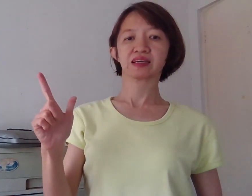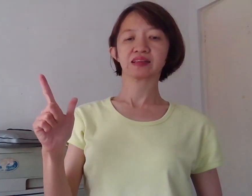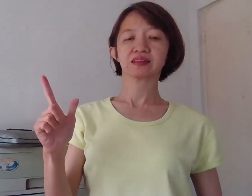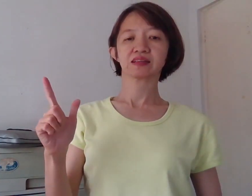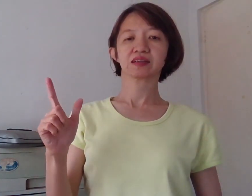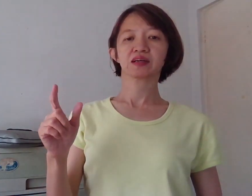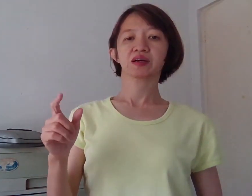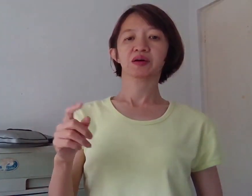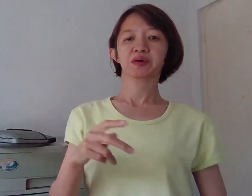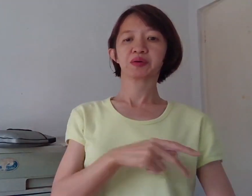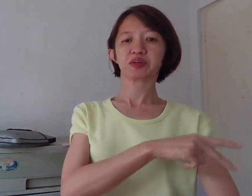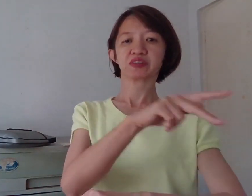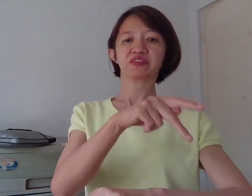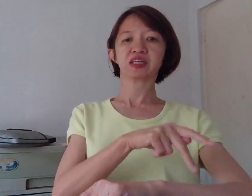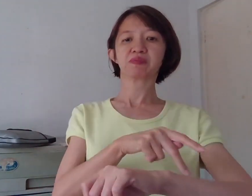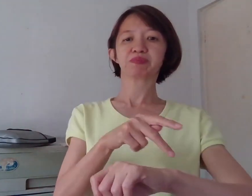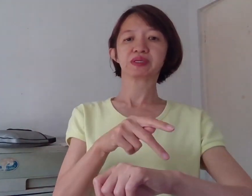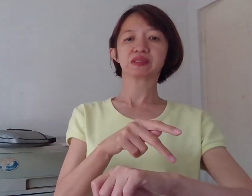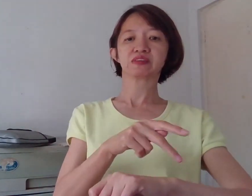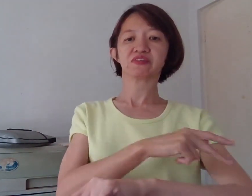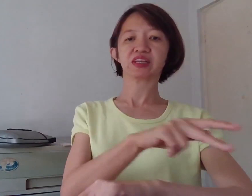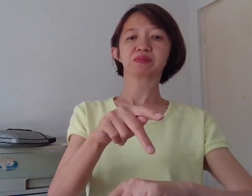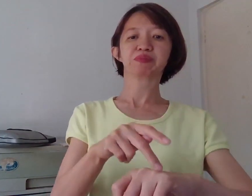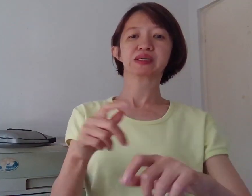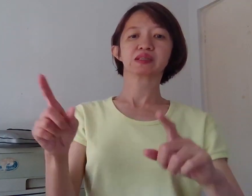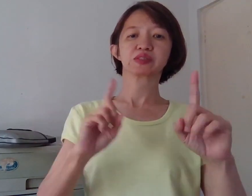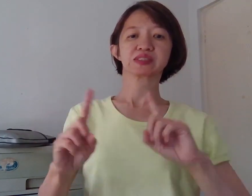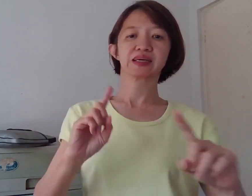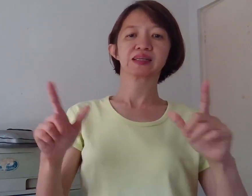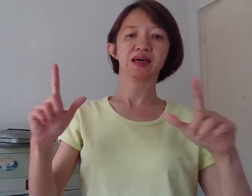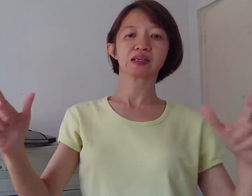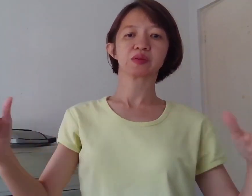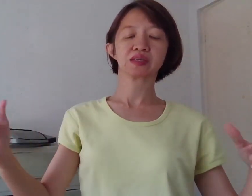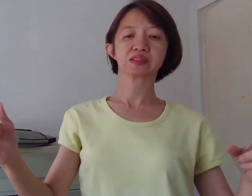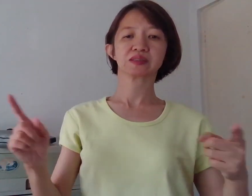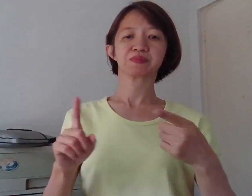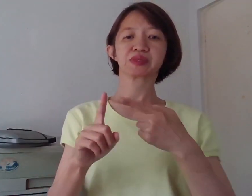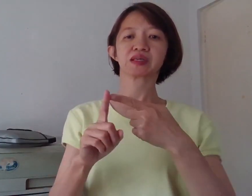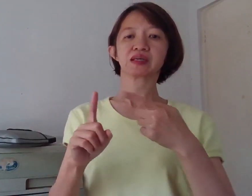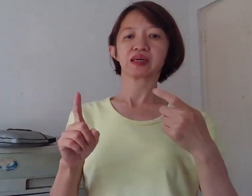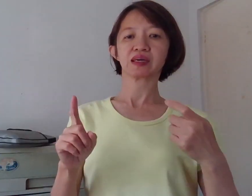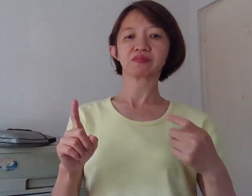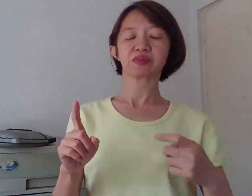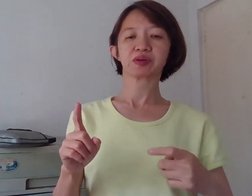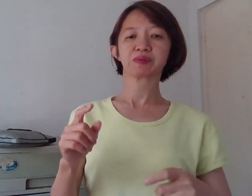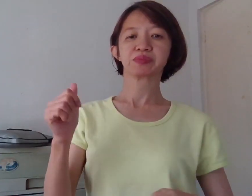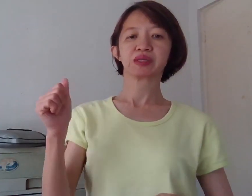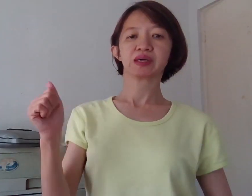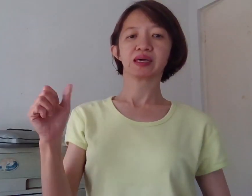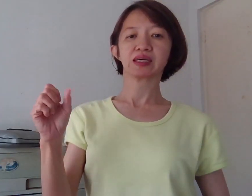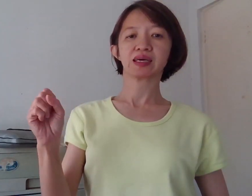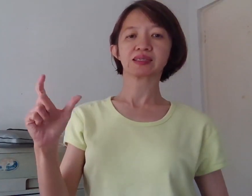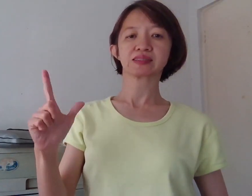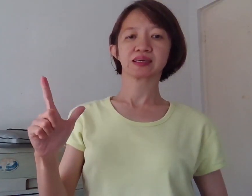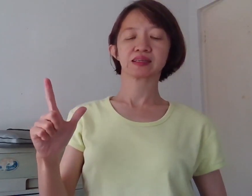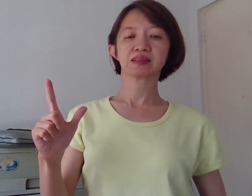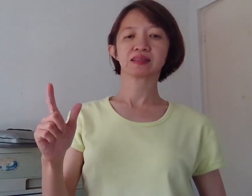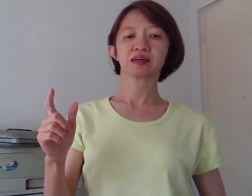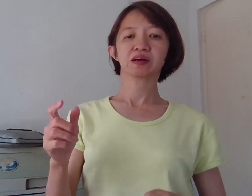FSL or Filipino Sign Language came from ASL